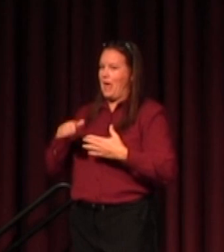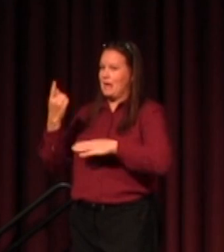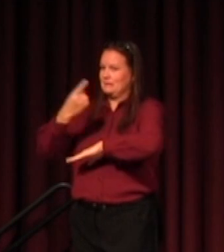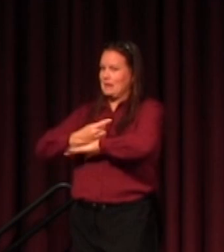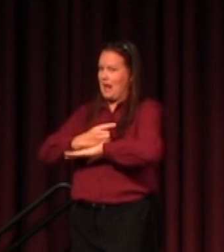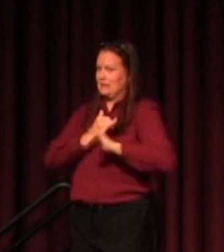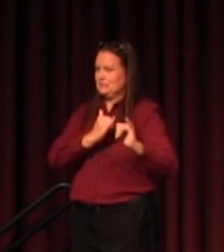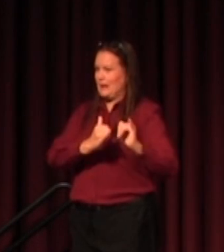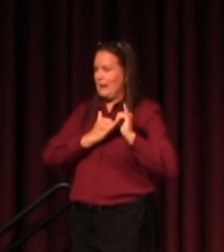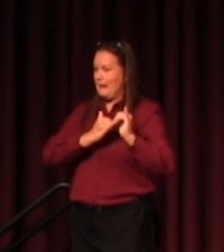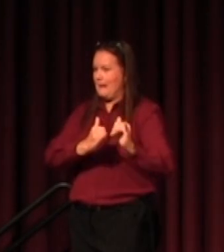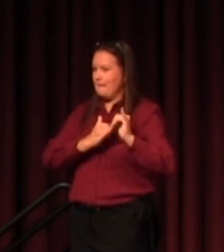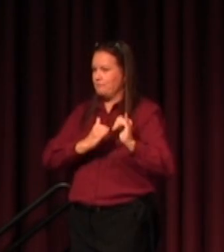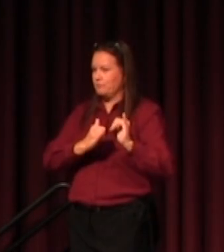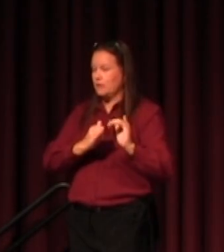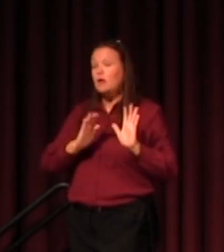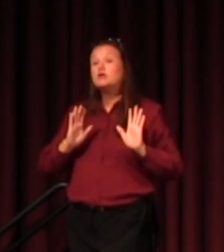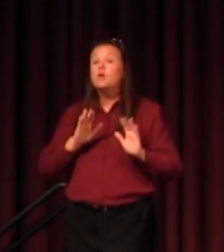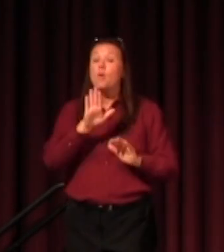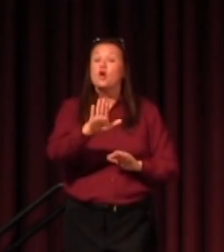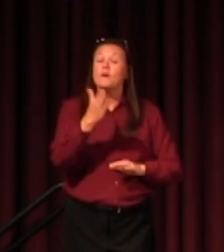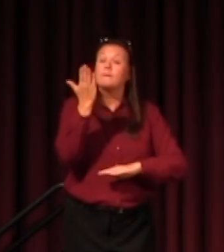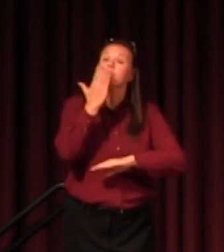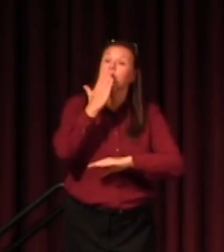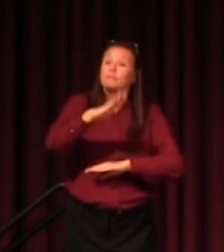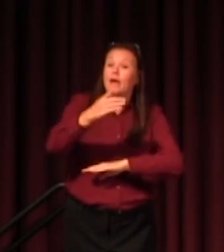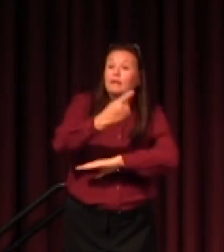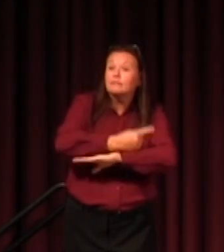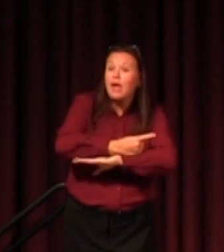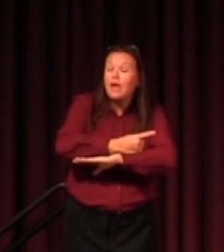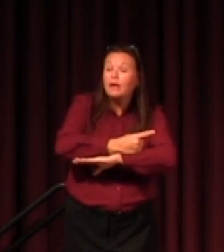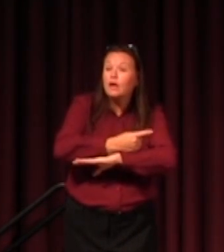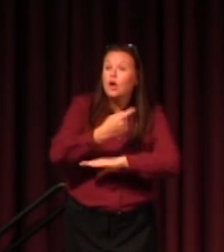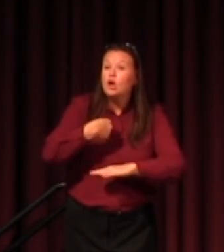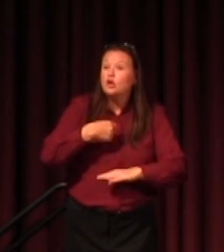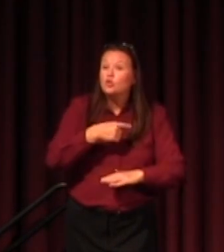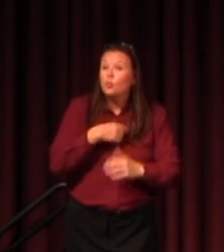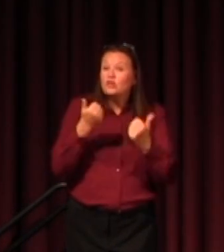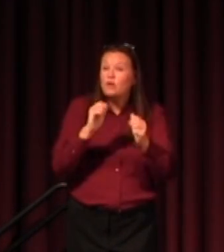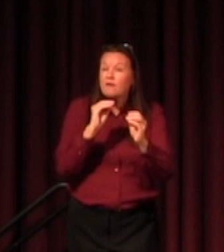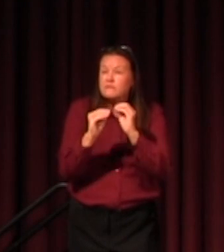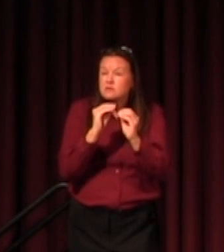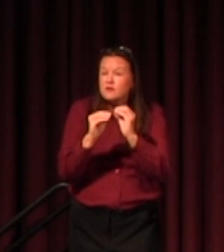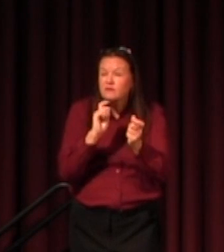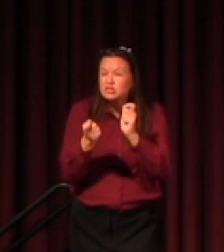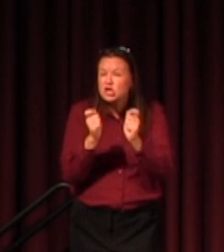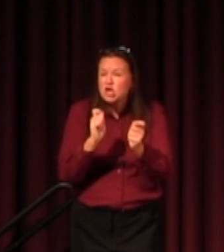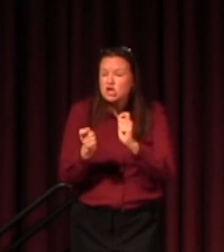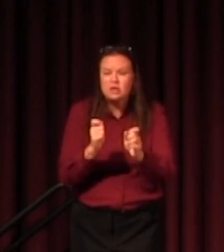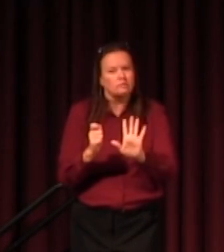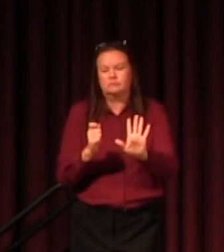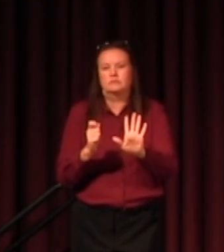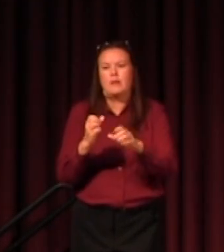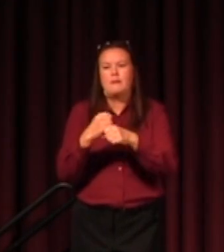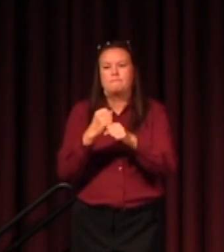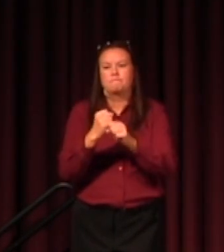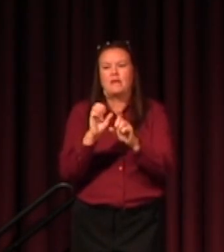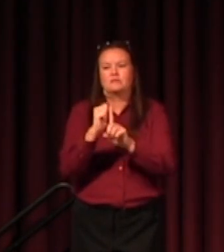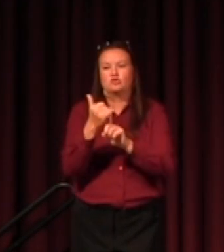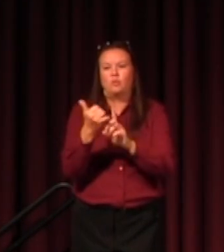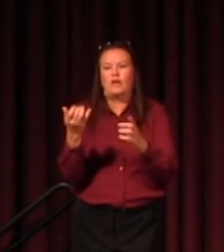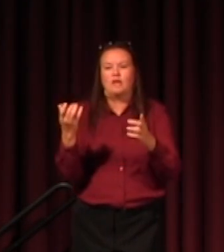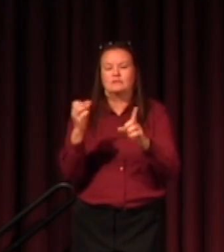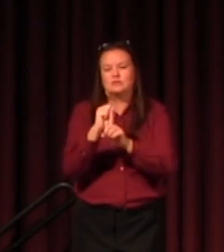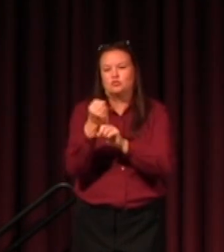We learned over time to just leave her alone. Don't try to fix it. Fixing it makes it worse. We didn't like